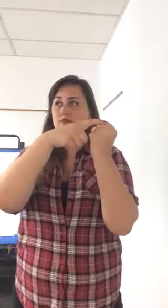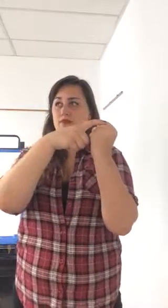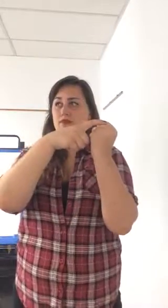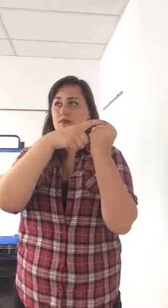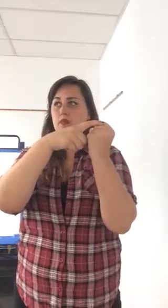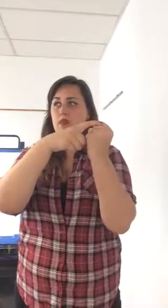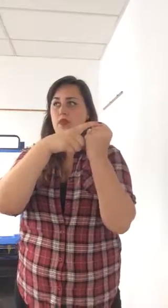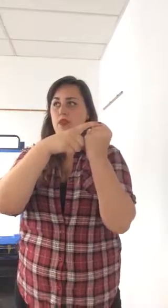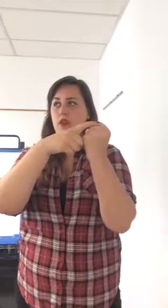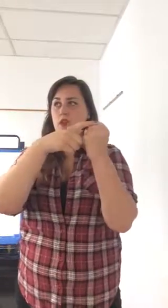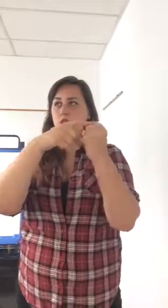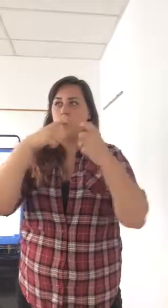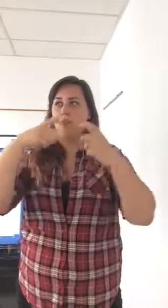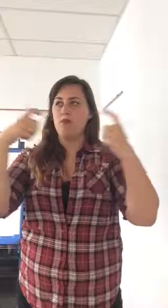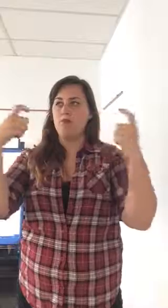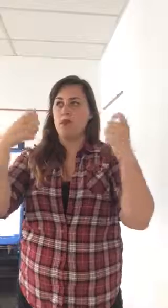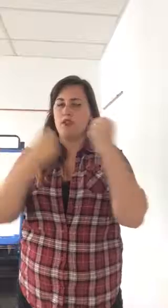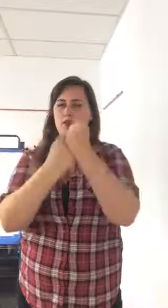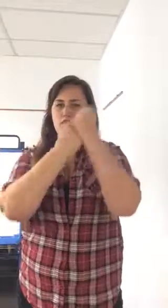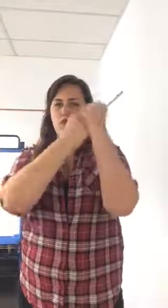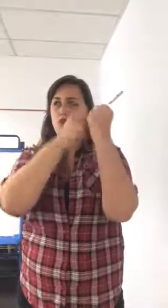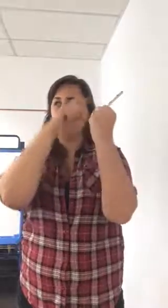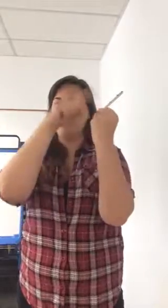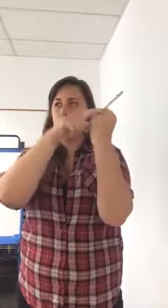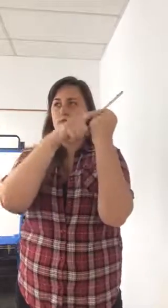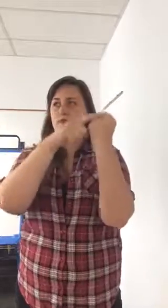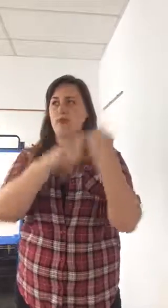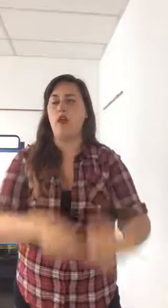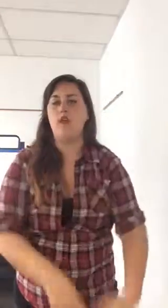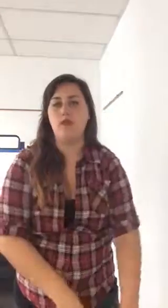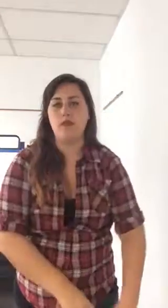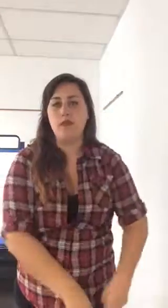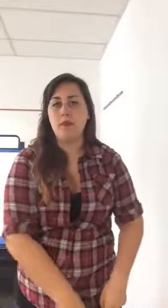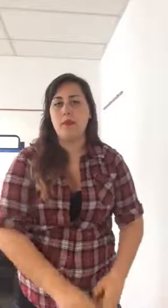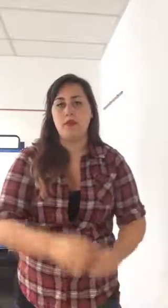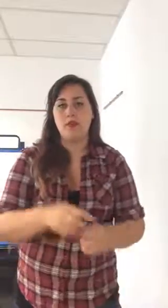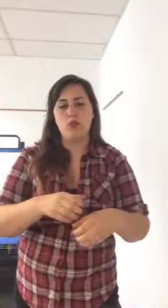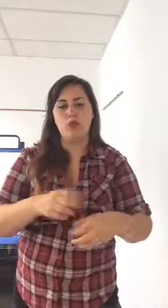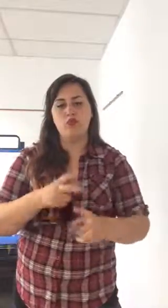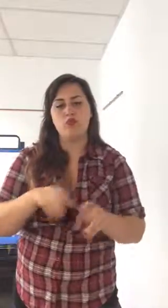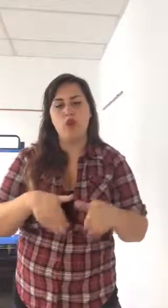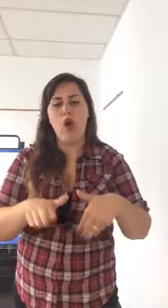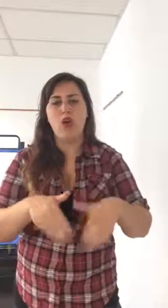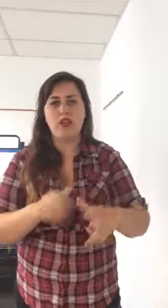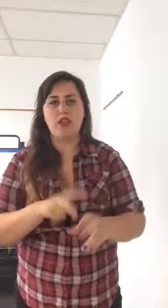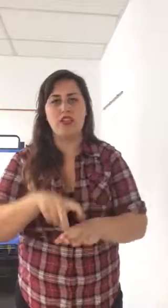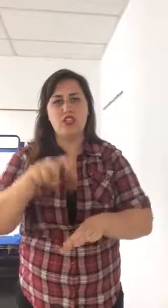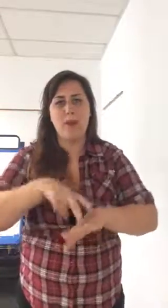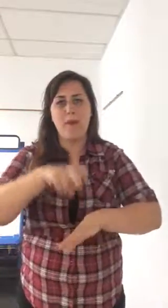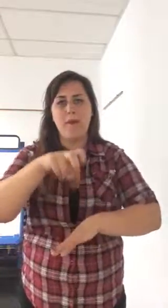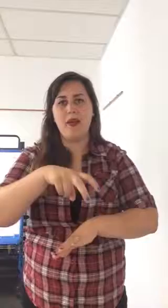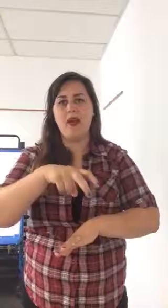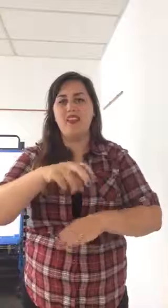the big structure, where all the support's going to be, where all this pressure is going to be when you're walking and jumping and running, and it's the thickest part of the